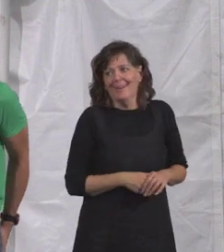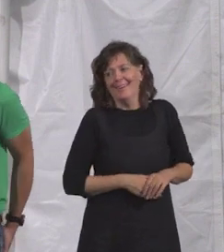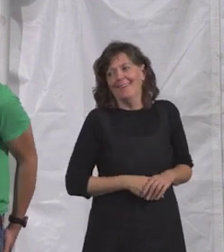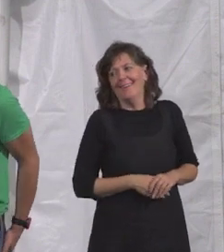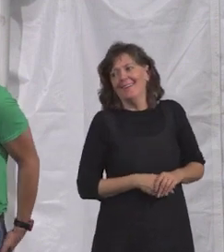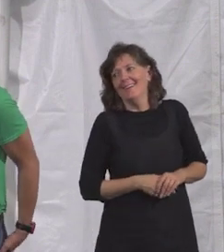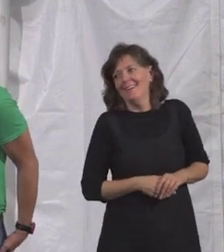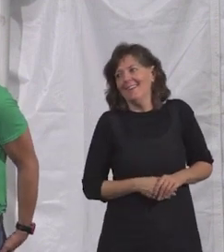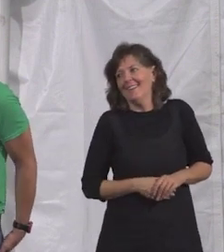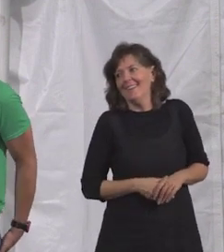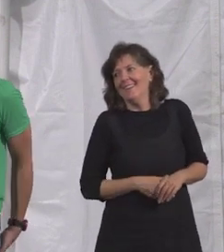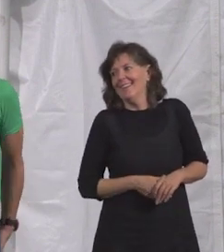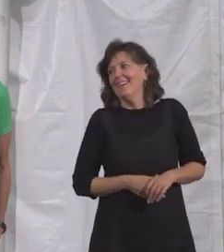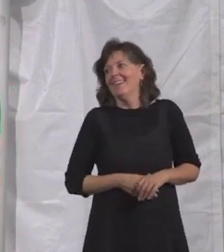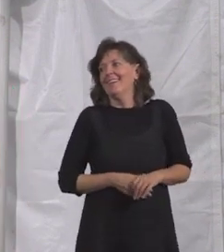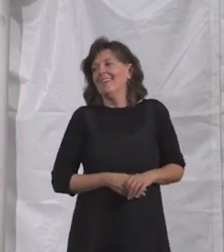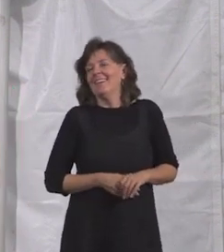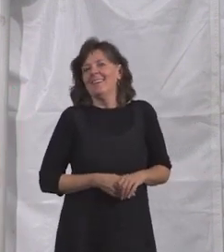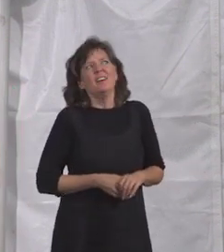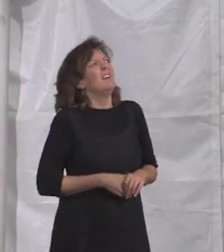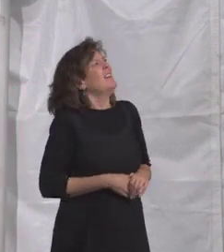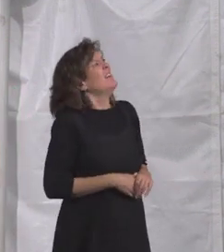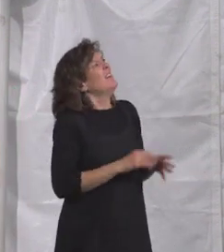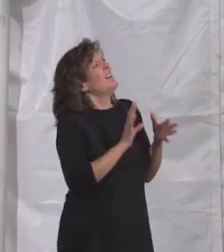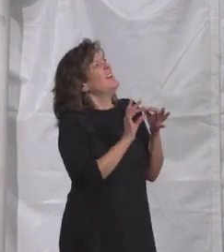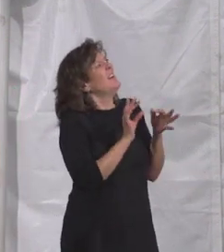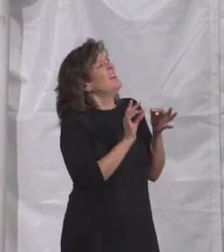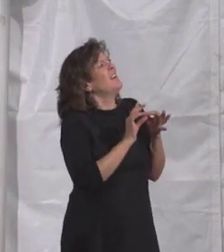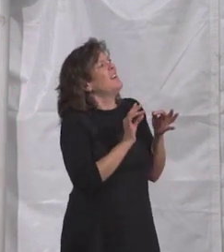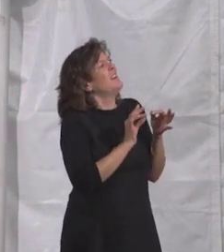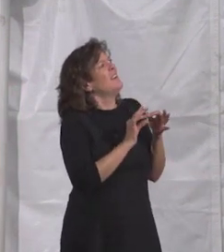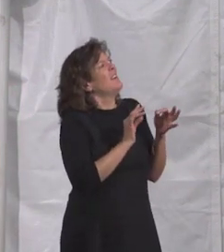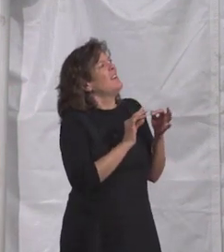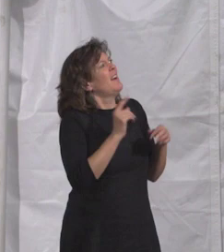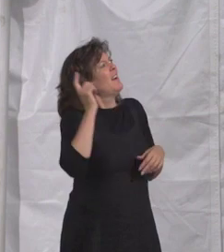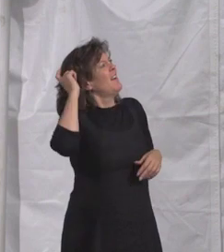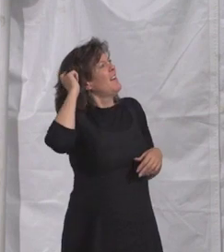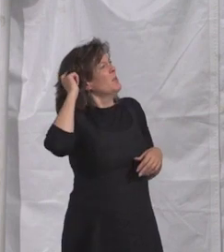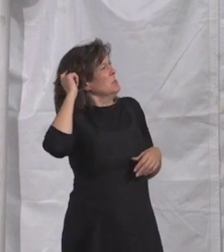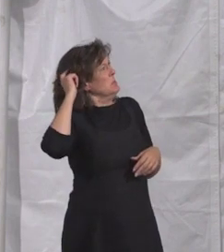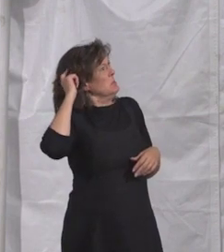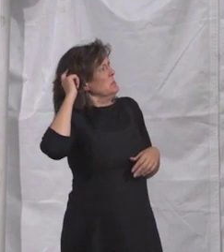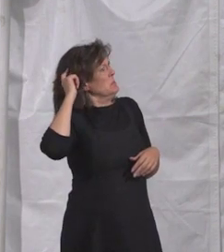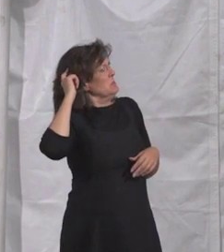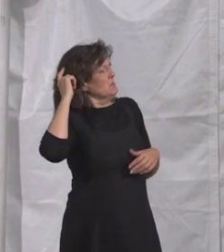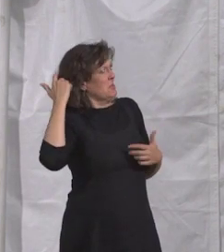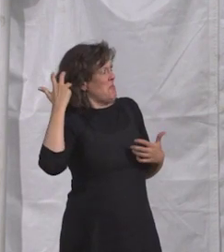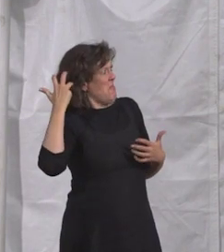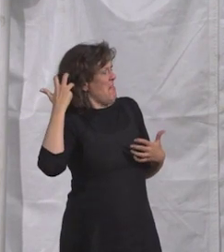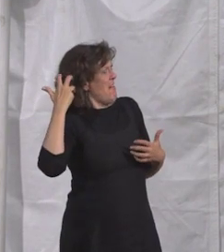And when he said that, all I could think was, "I want to hit a dog."